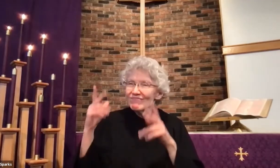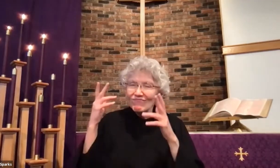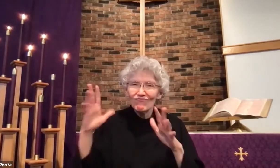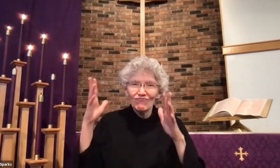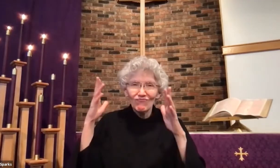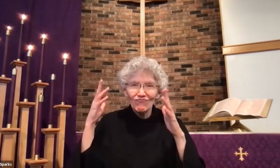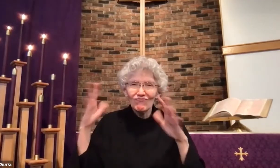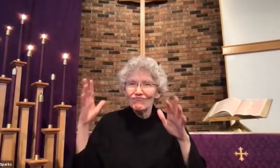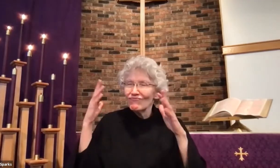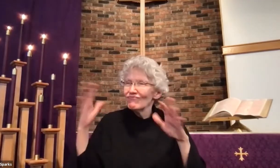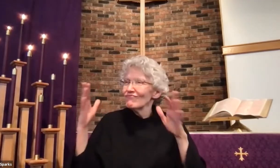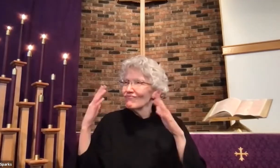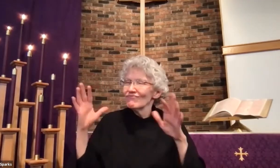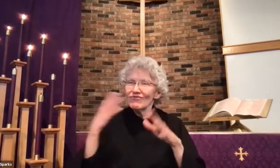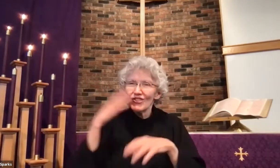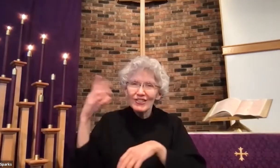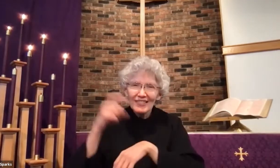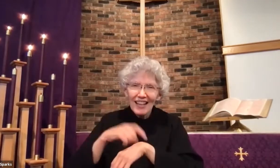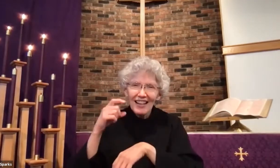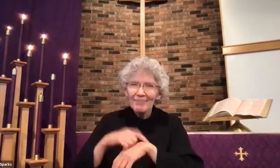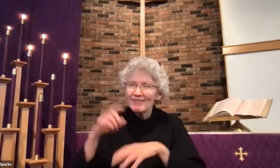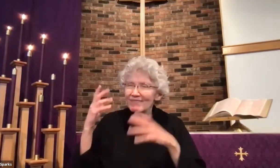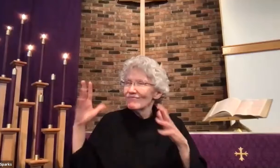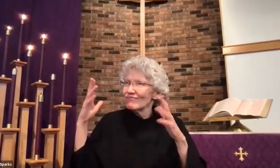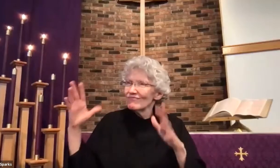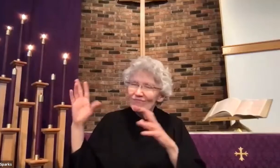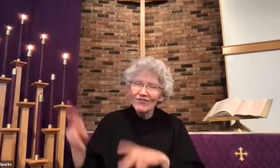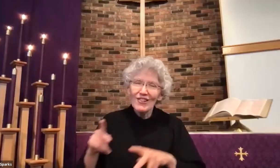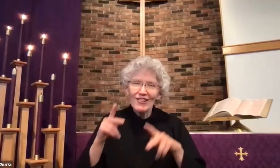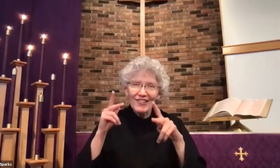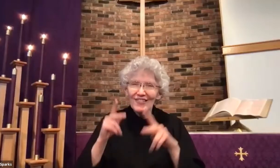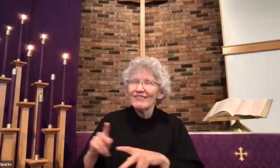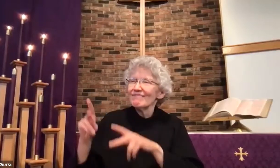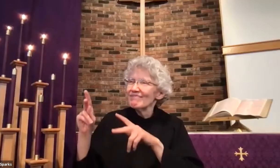there he wasted his money living like a fool.